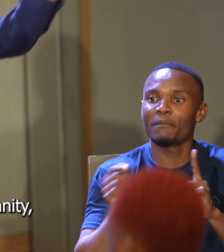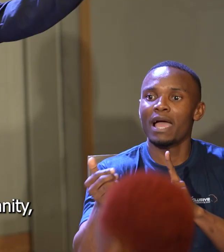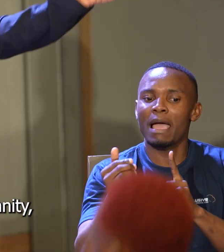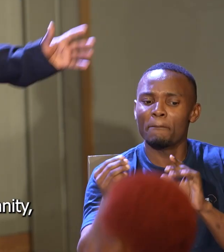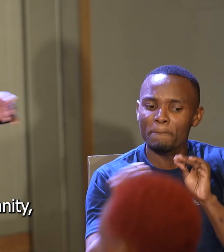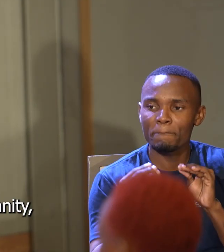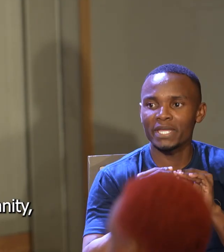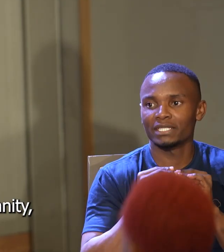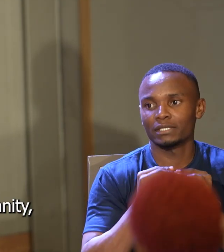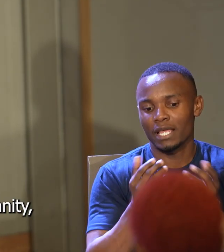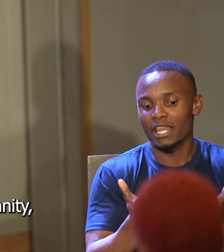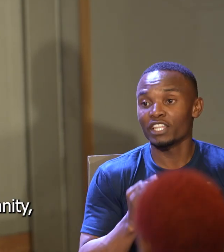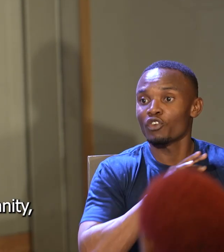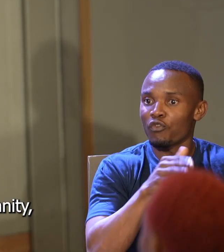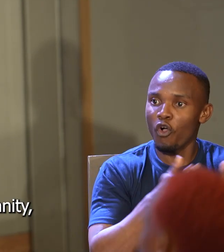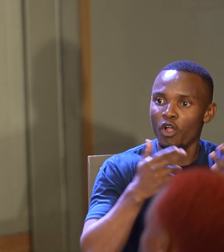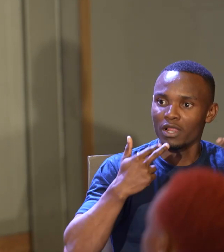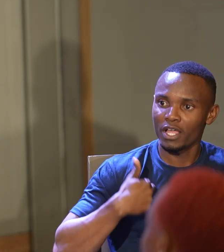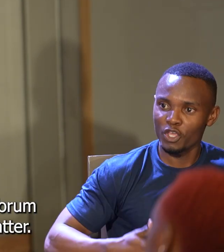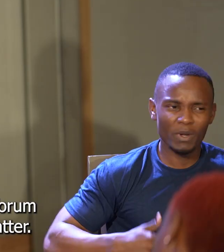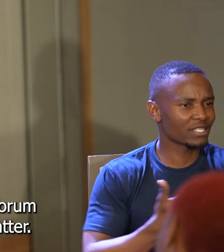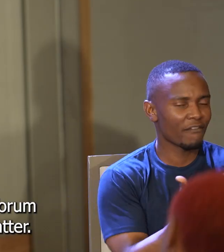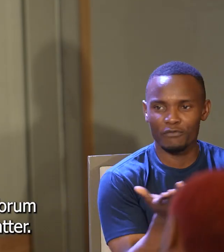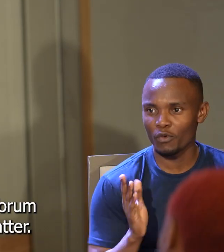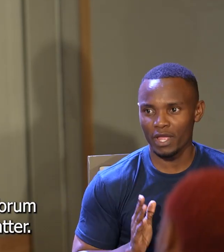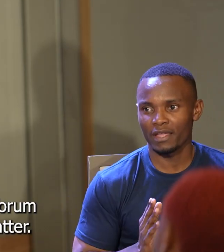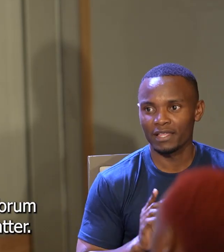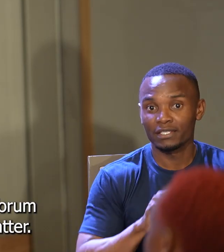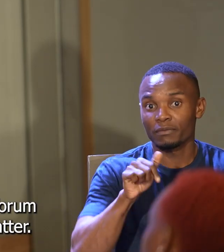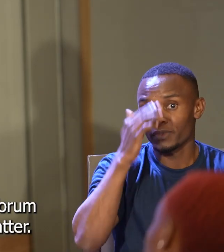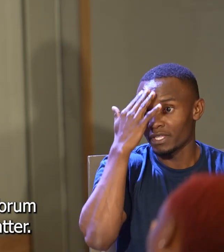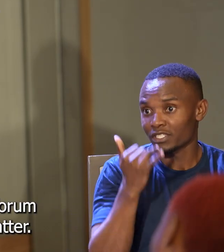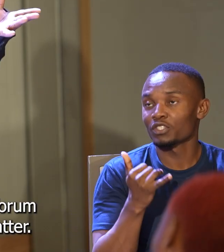of humanity, everywhere. And